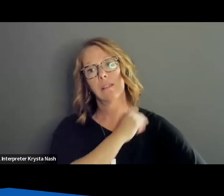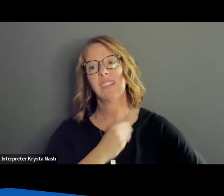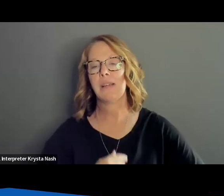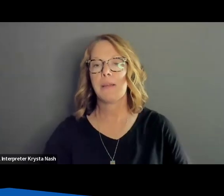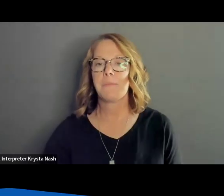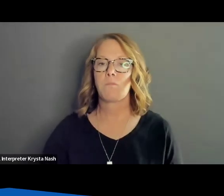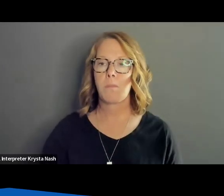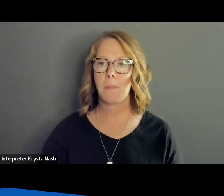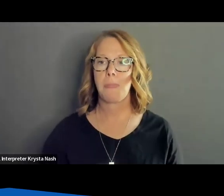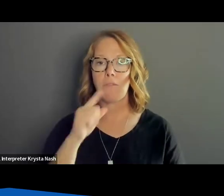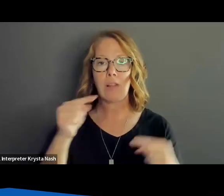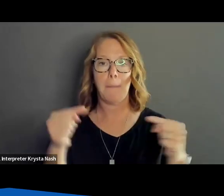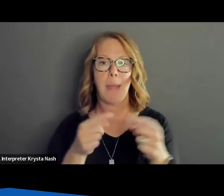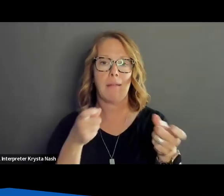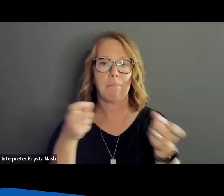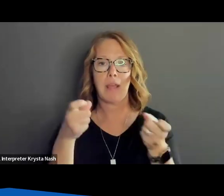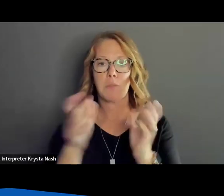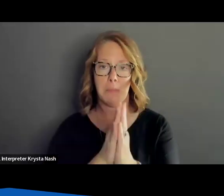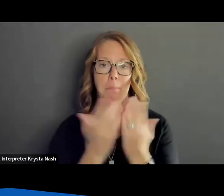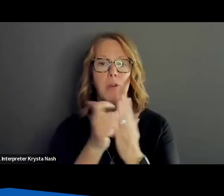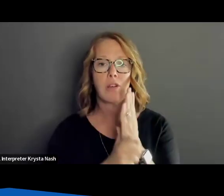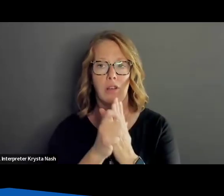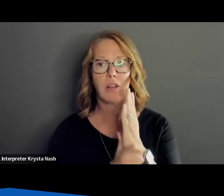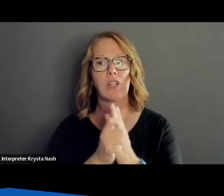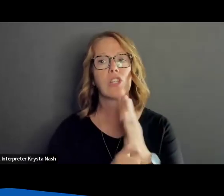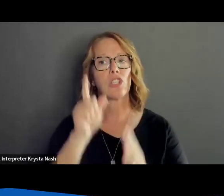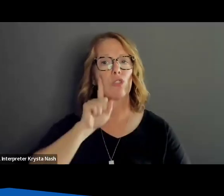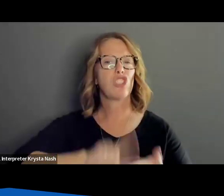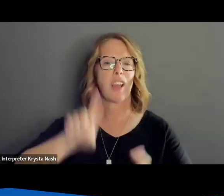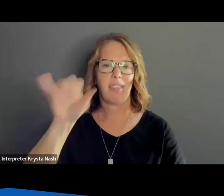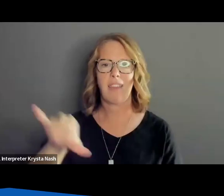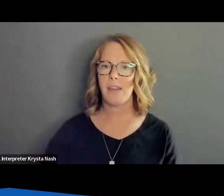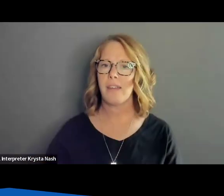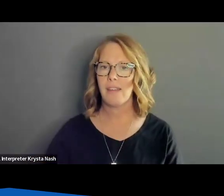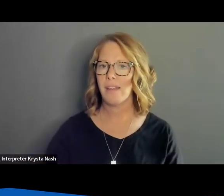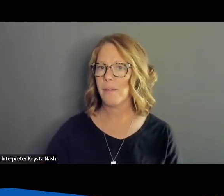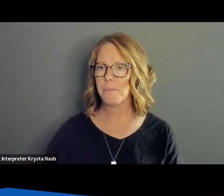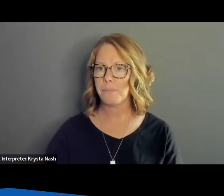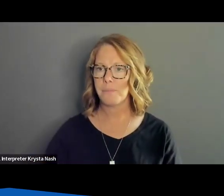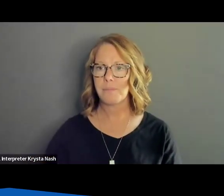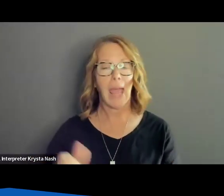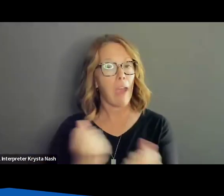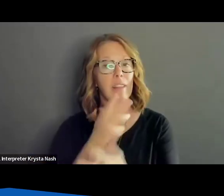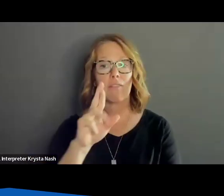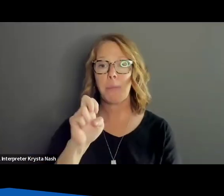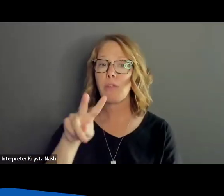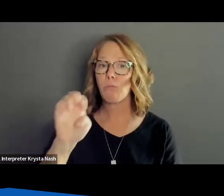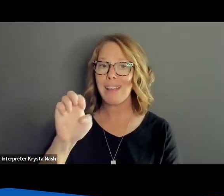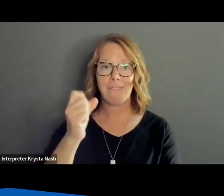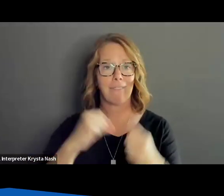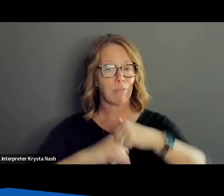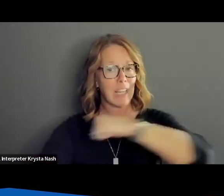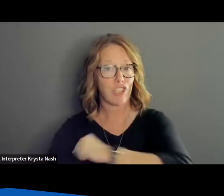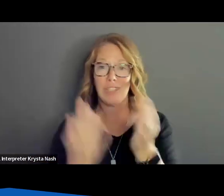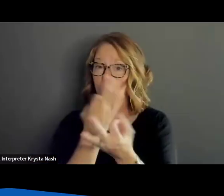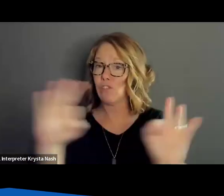more in that pain management book. So be sure and look up the pain management book. Everything at the Reeve Foundation is free. So there's no cost for any